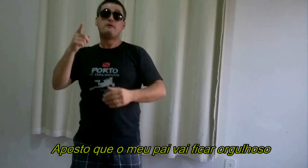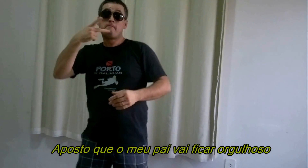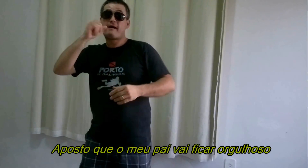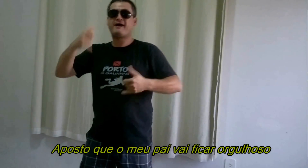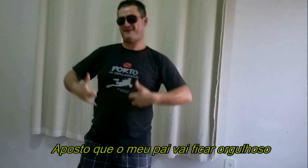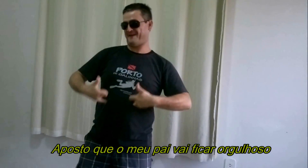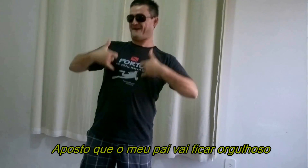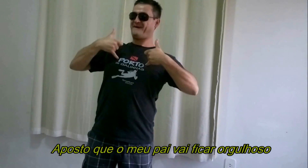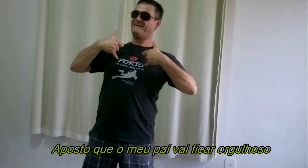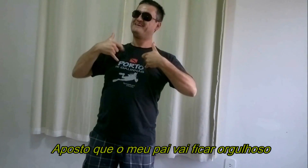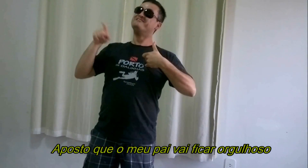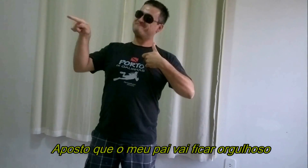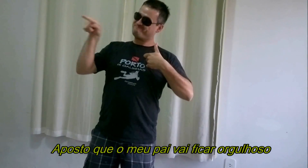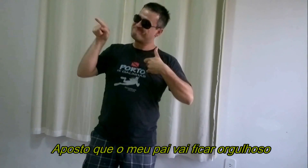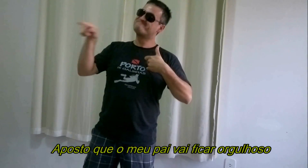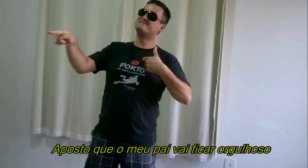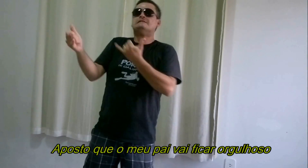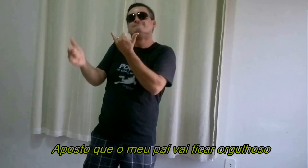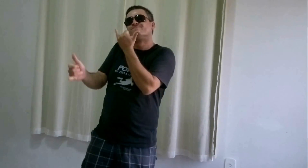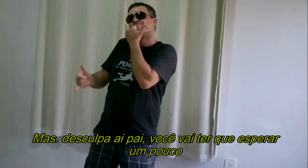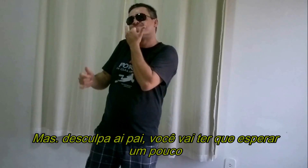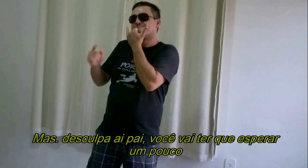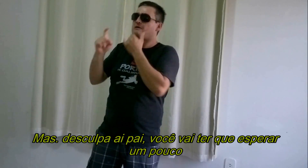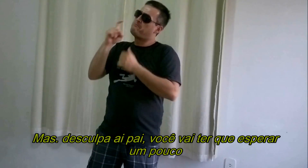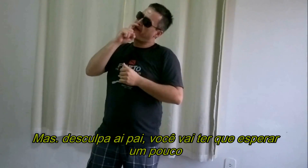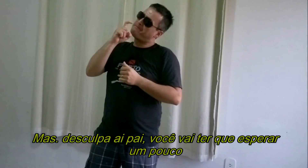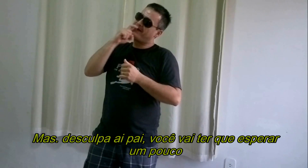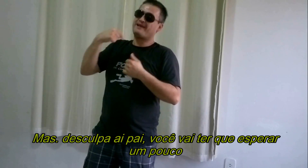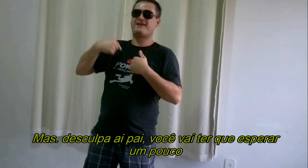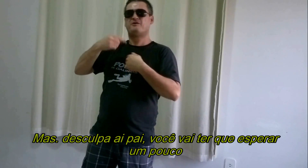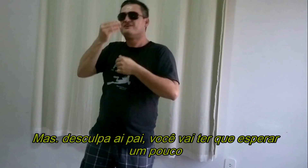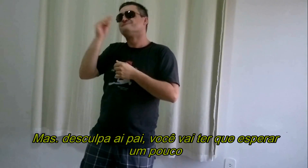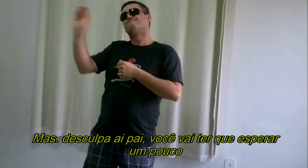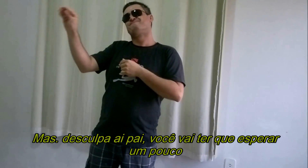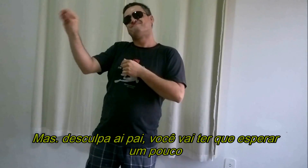I bet my old man will be so proud of me. But sorry, pops, you'll just have to